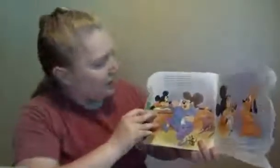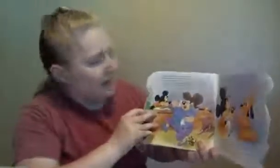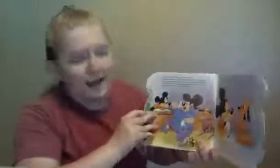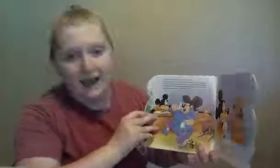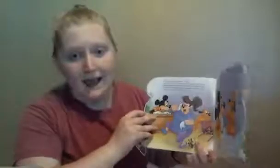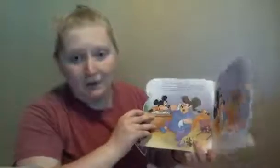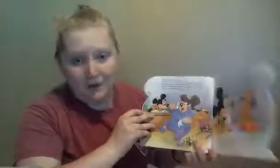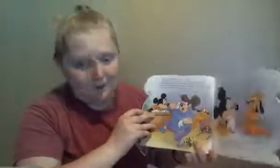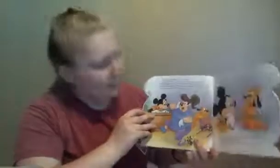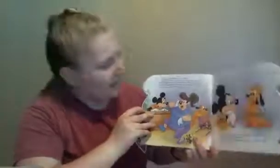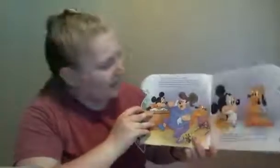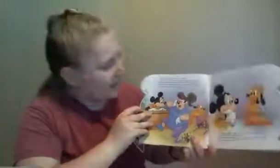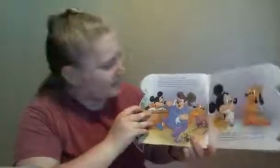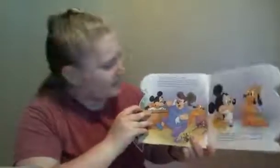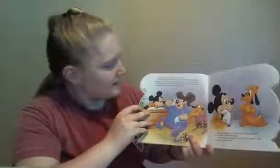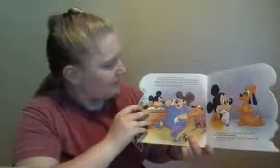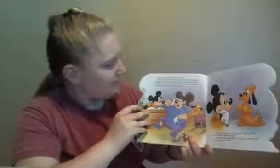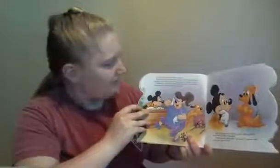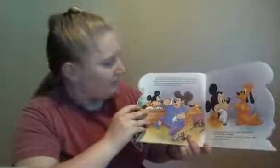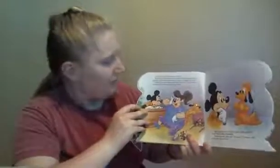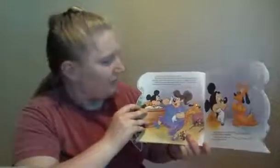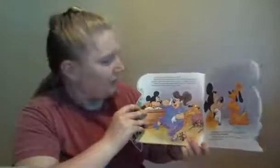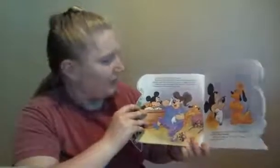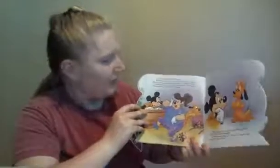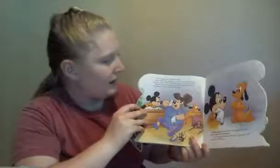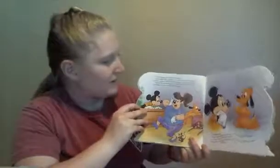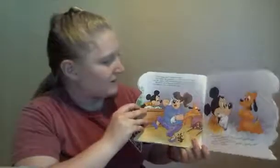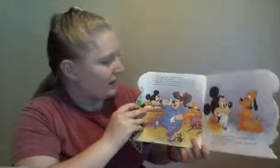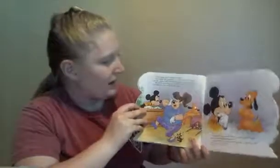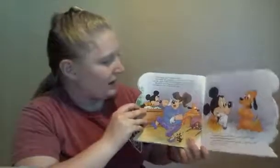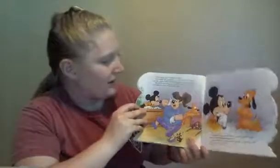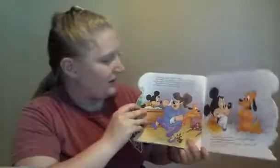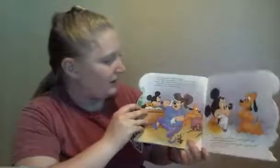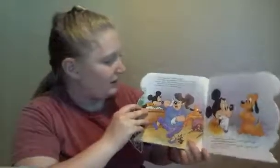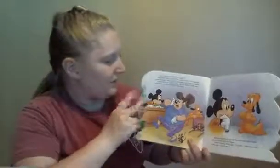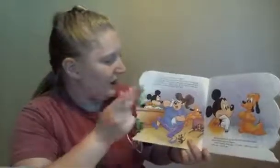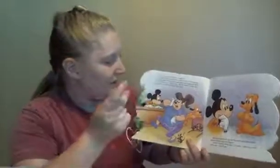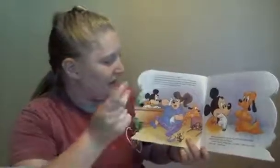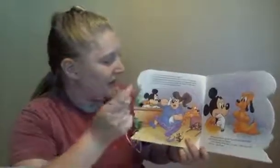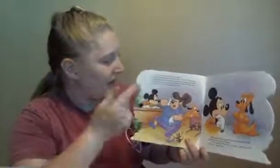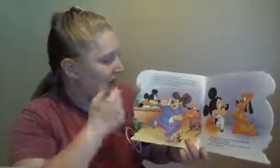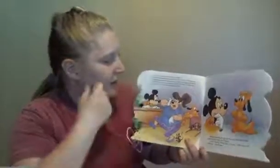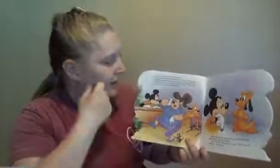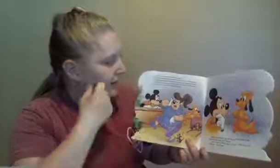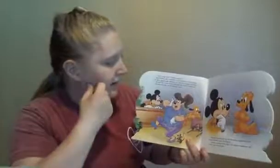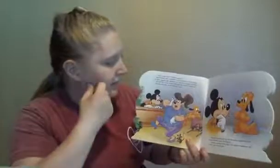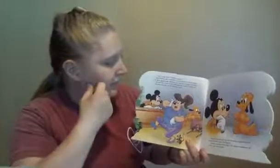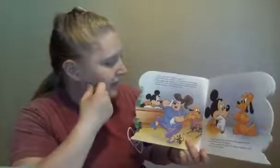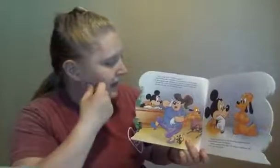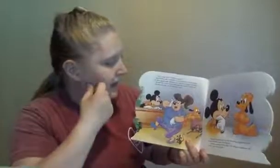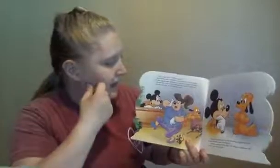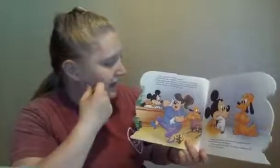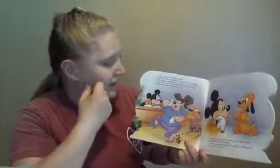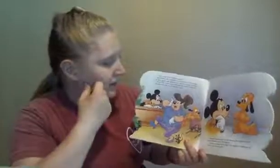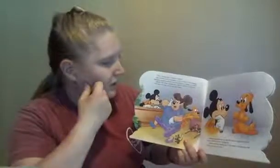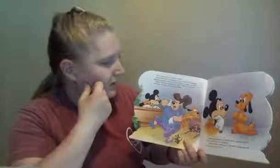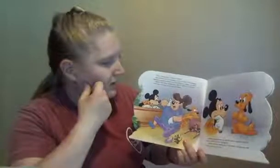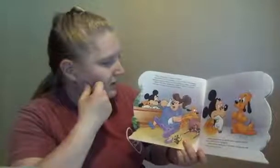Can I help you? Mickey asked. But before the customer could answer, the puppy got free again and opened the door